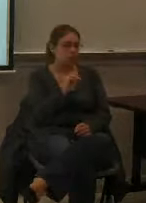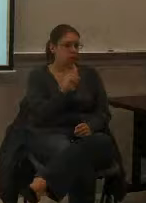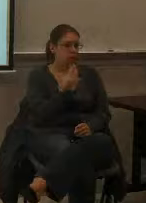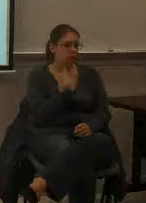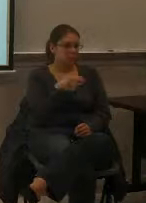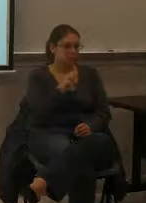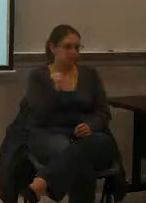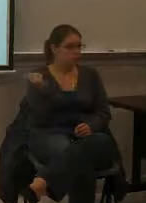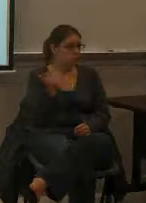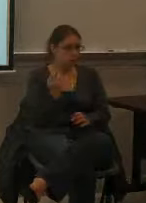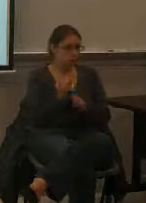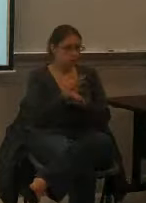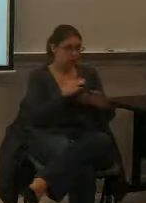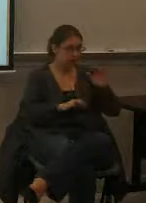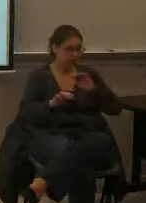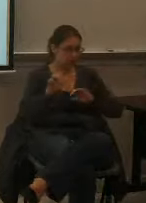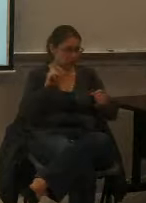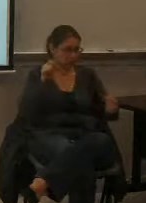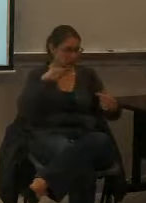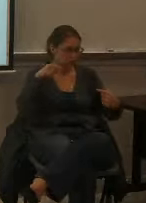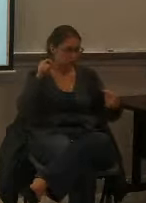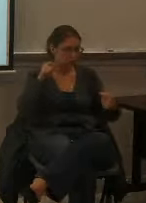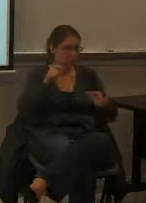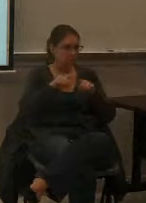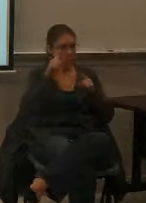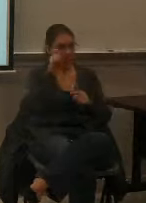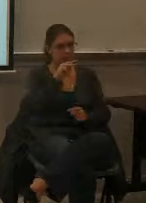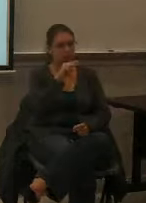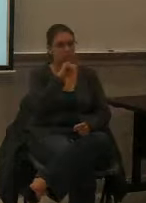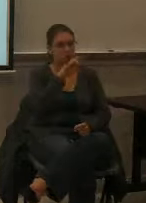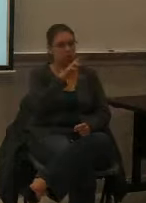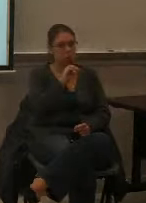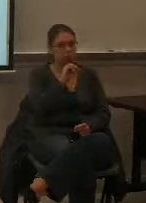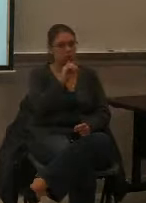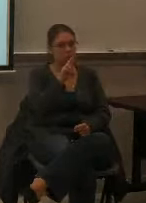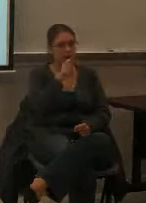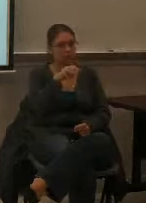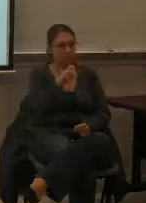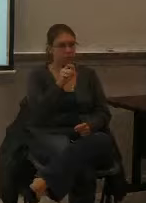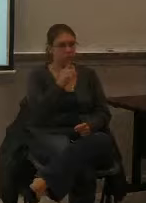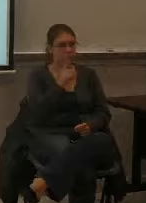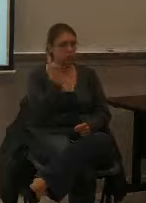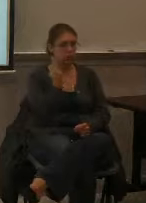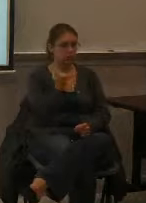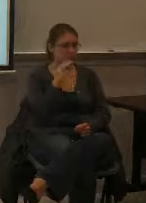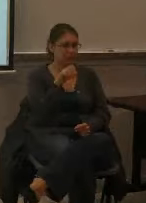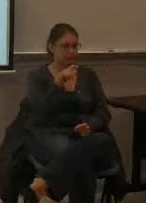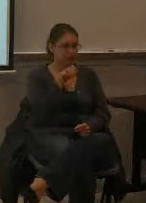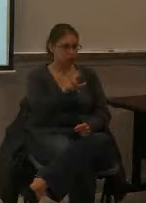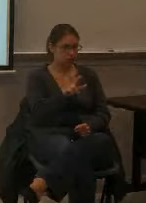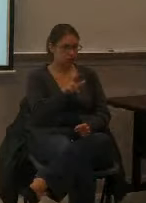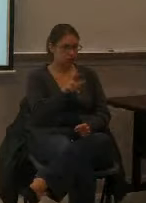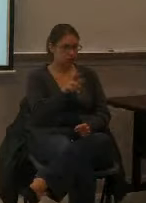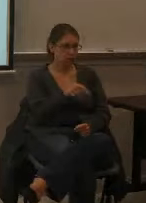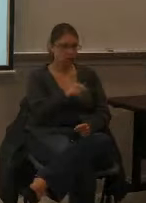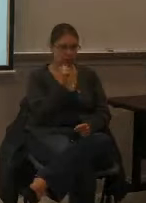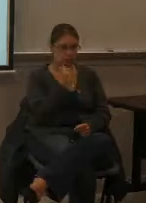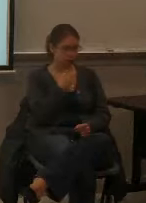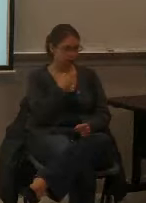Microorganisms, all organisms use chemical cues, but because microorganisms are unicellular, they